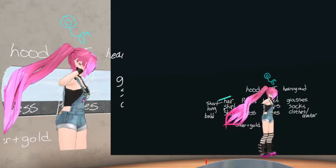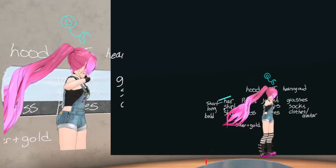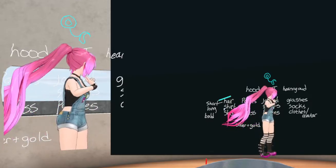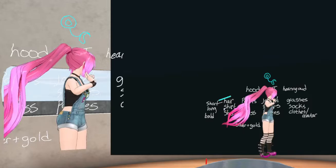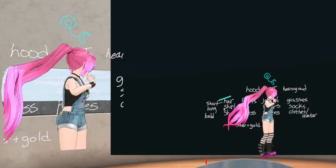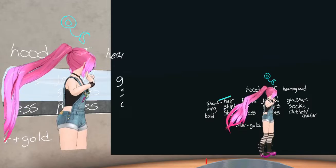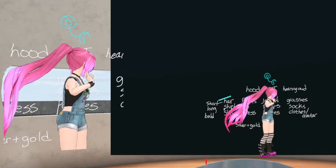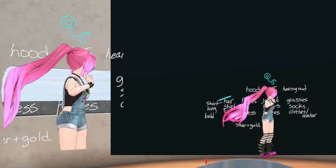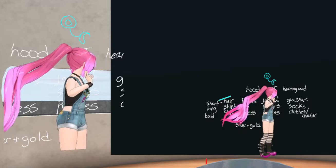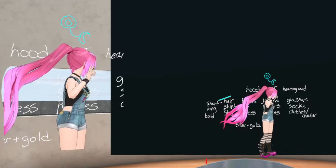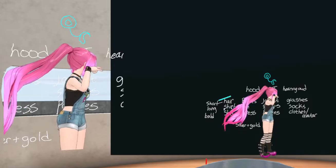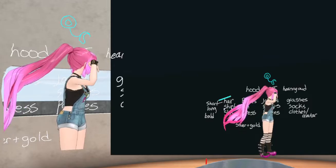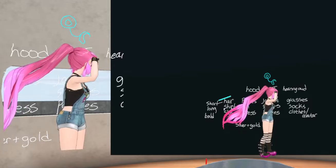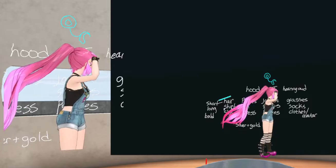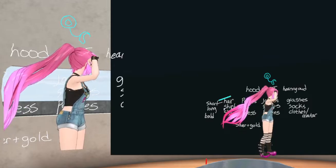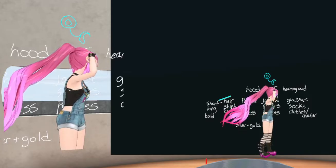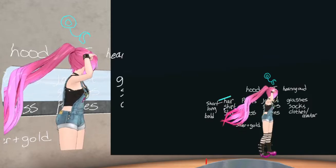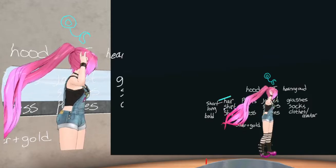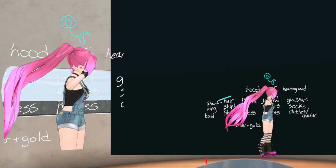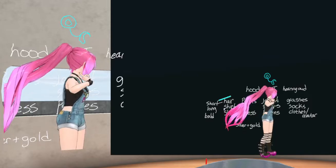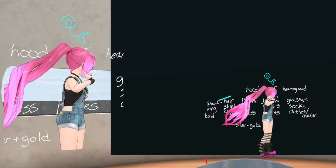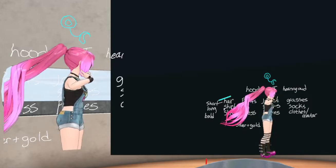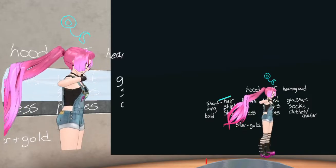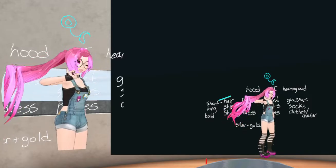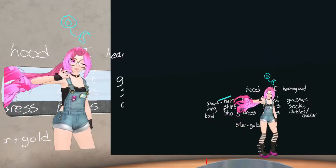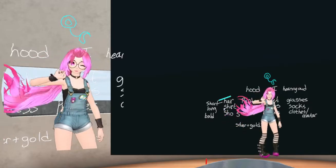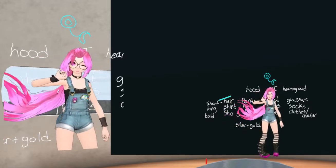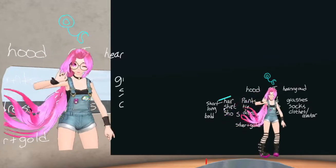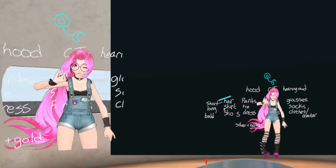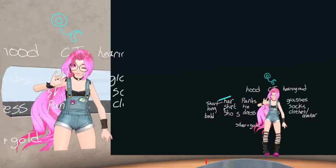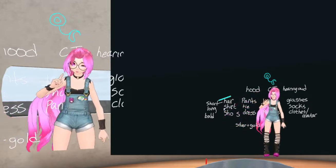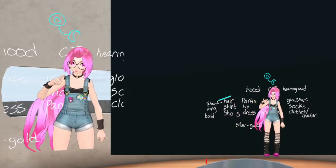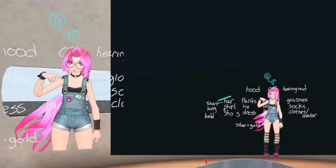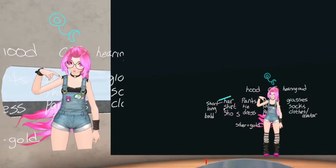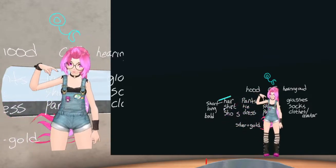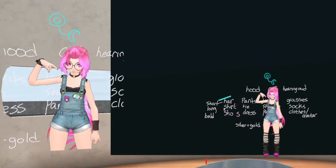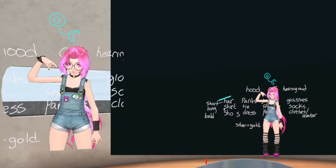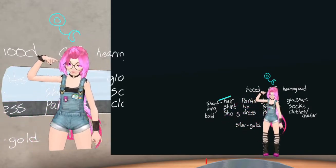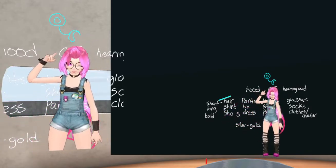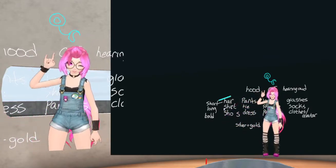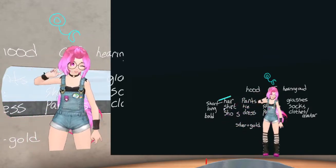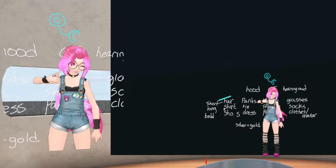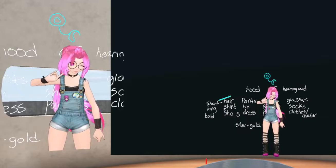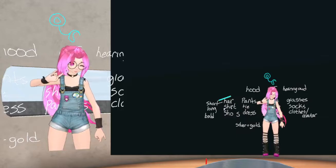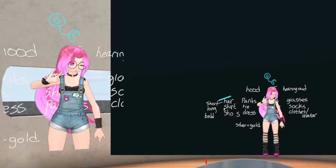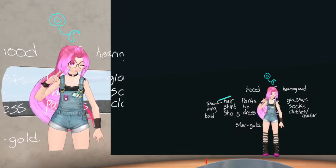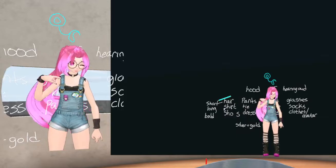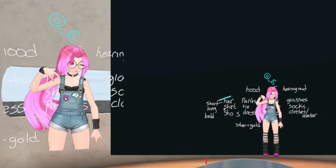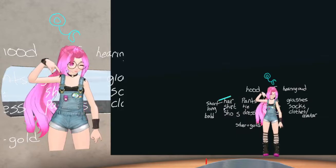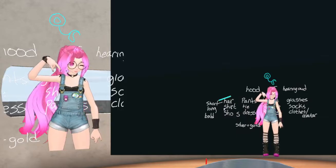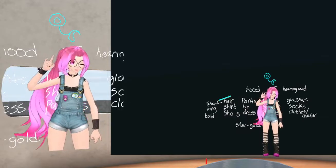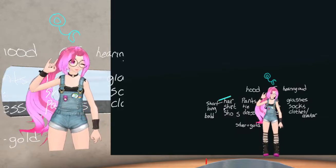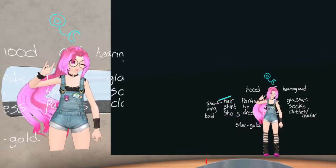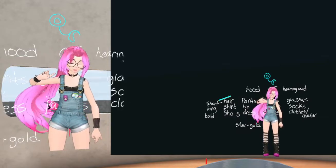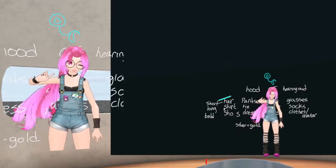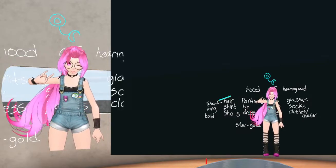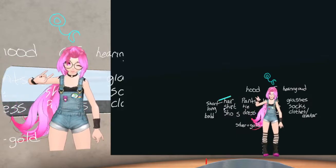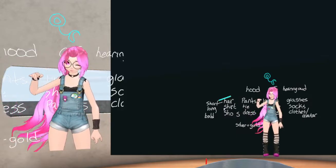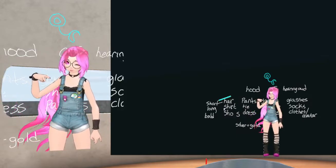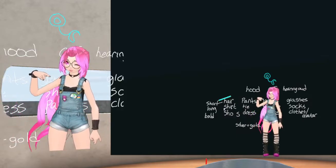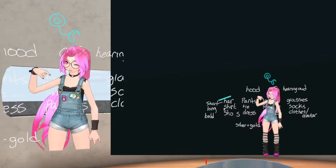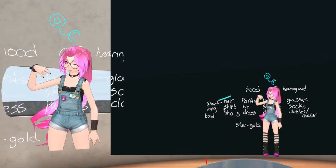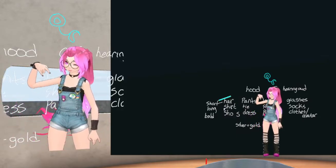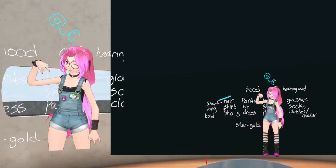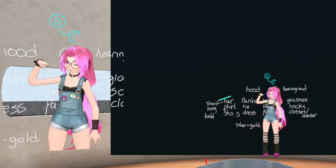and then I'm wrapping it around my ear. Like that. Could you see that okay?